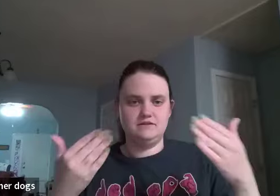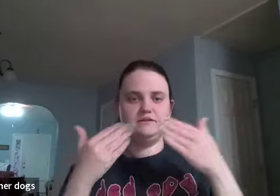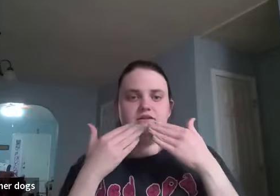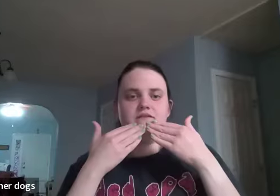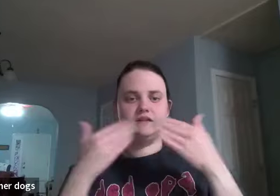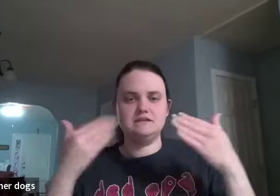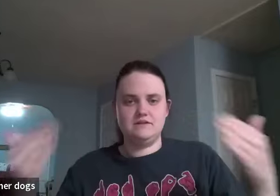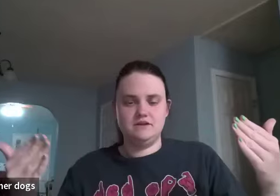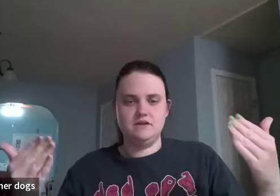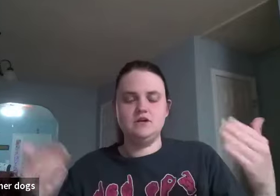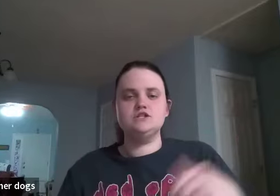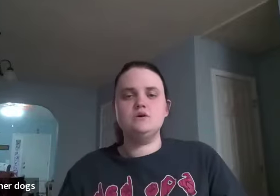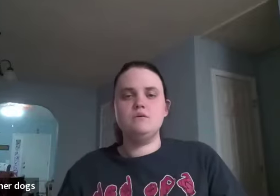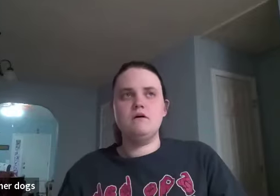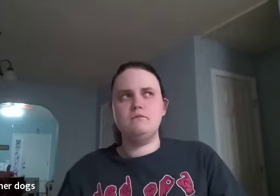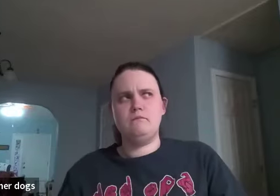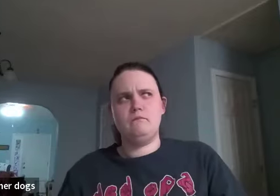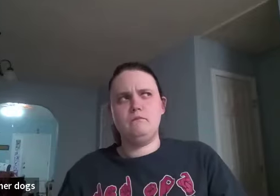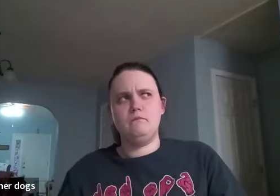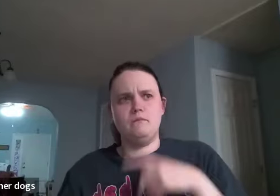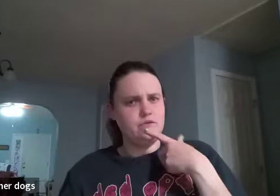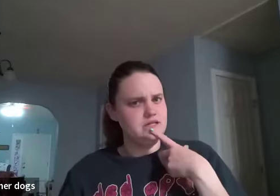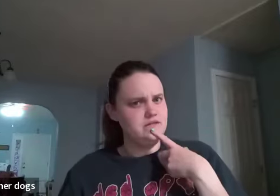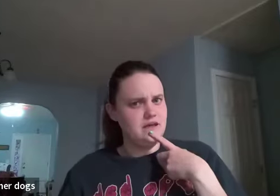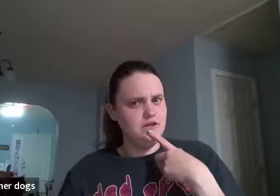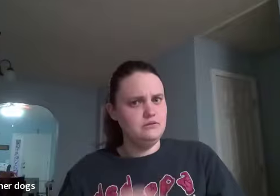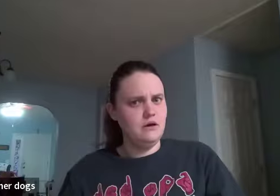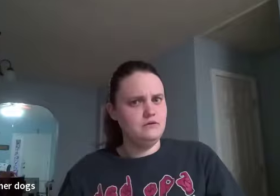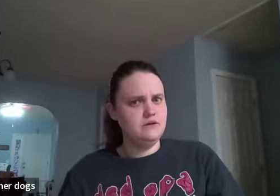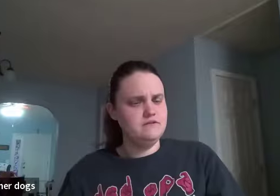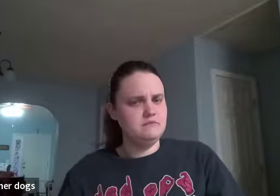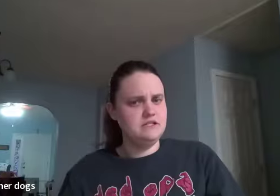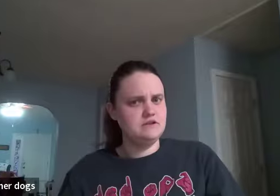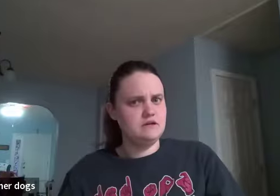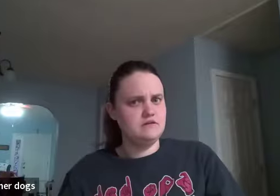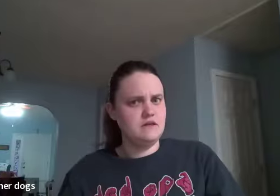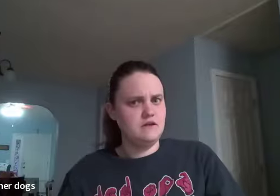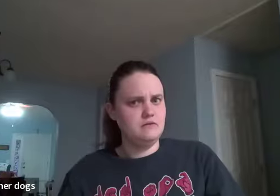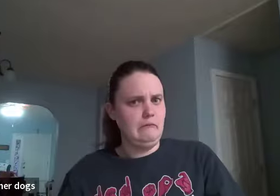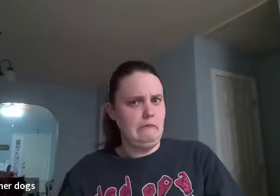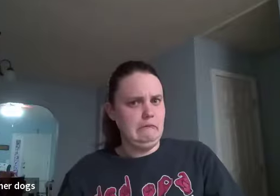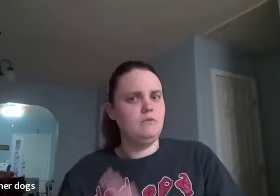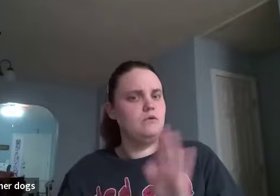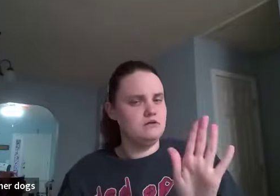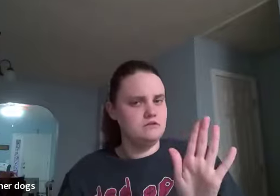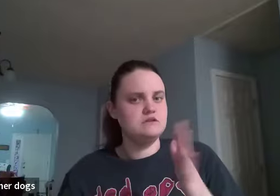Thanksgiving, Thanksgiving. So have we done thank you? I don't think we've done please, sorry, or thank you. We'll go to